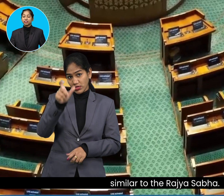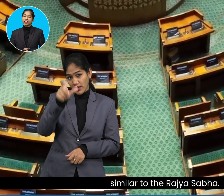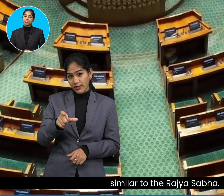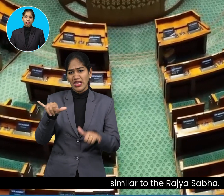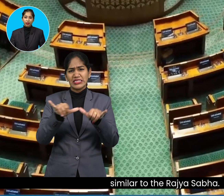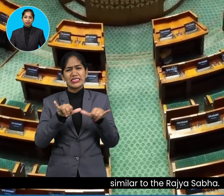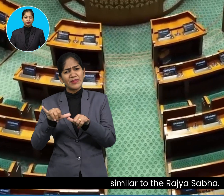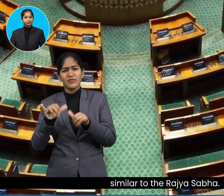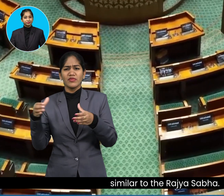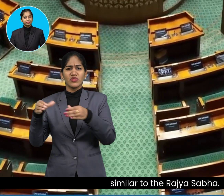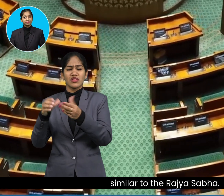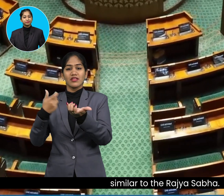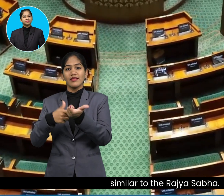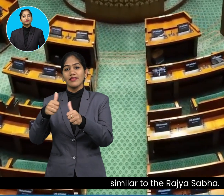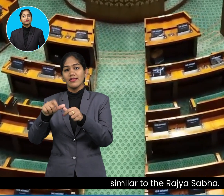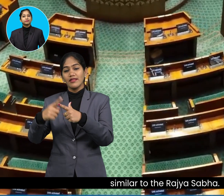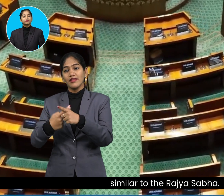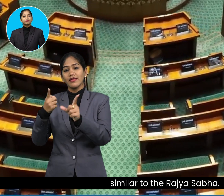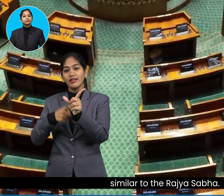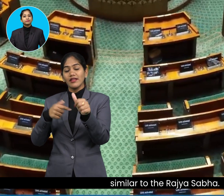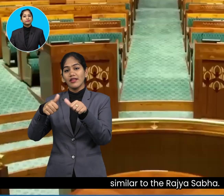similar to the Rajya Sabha.